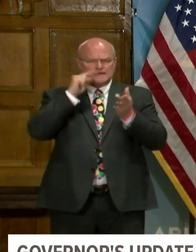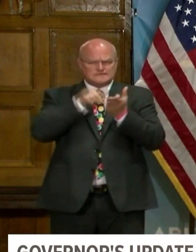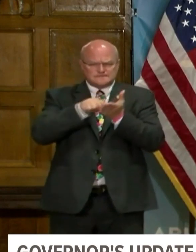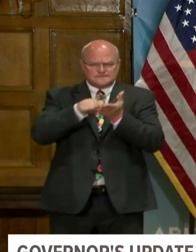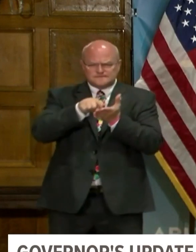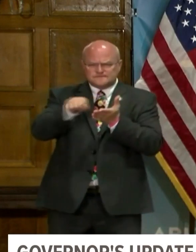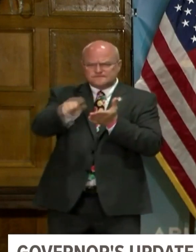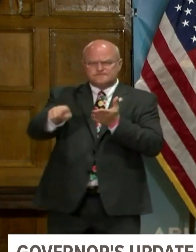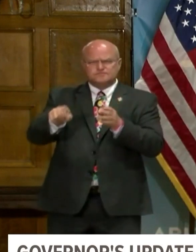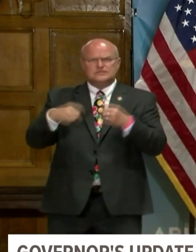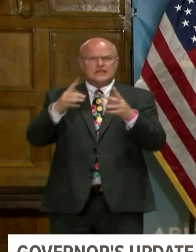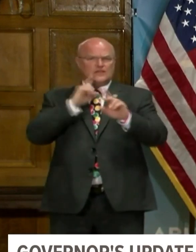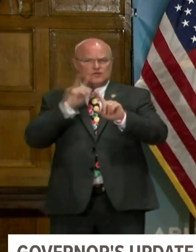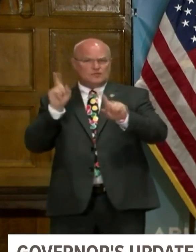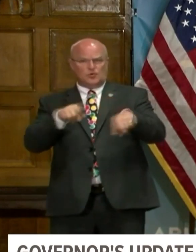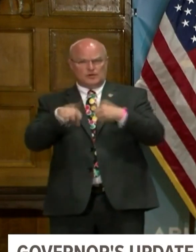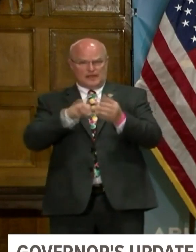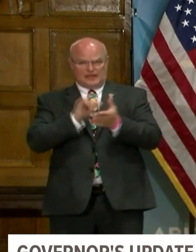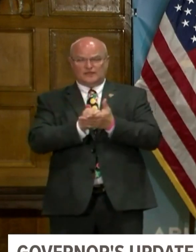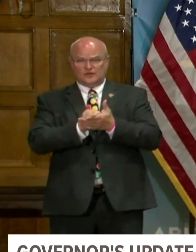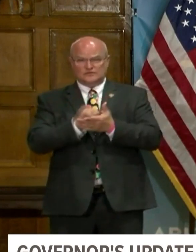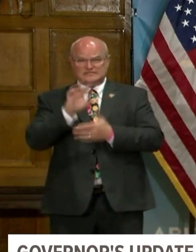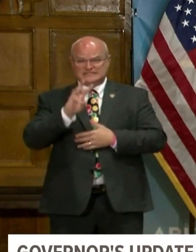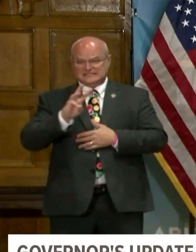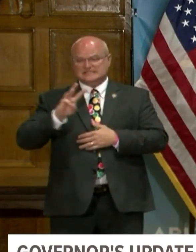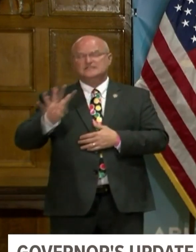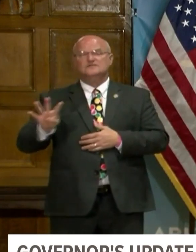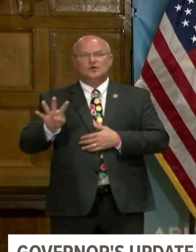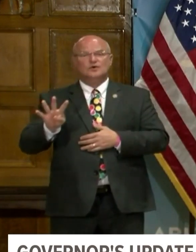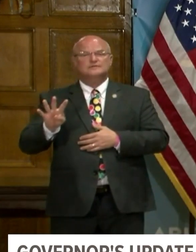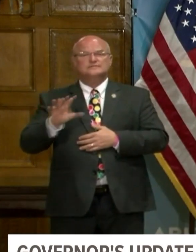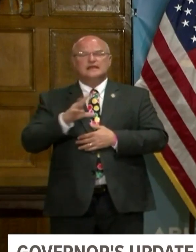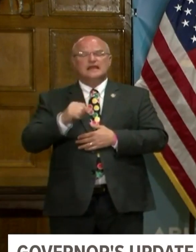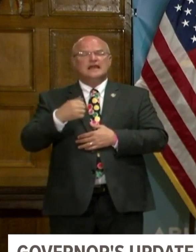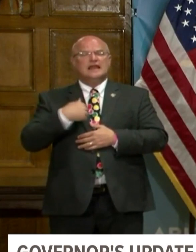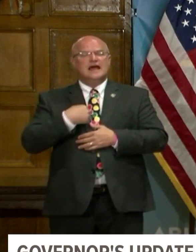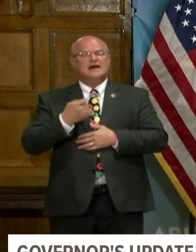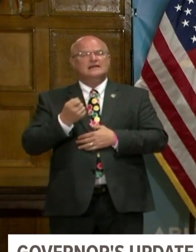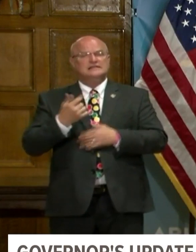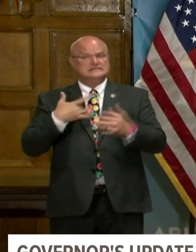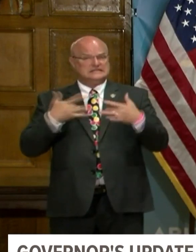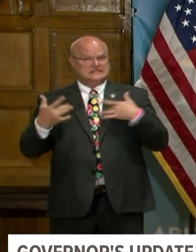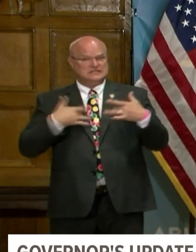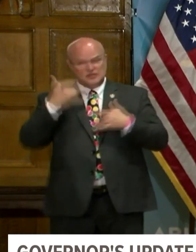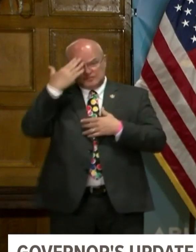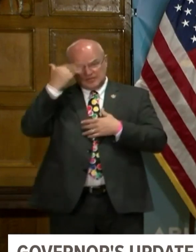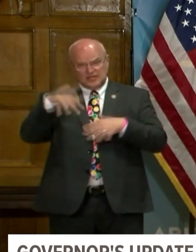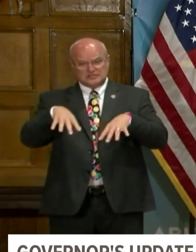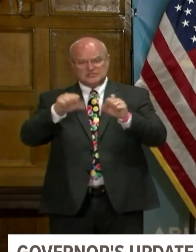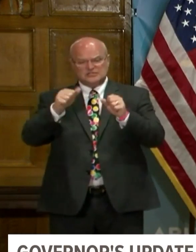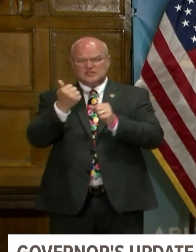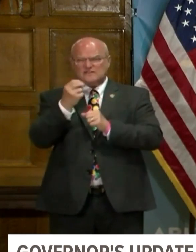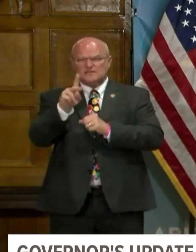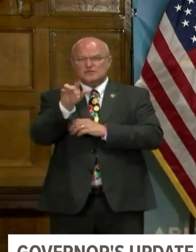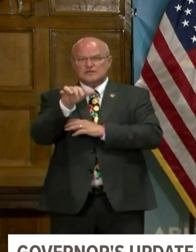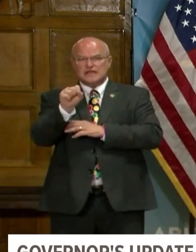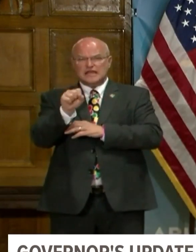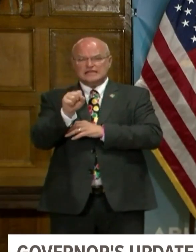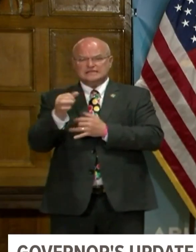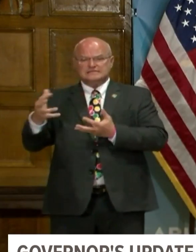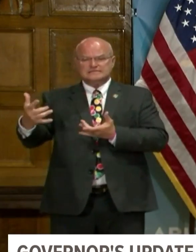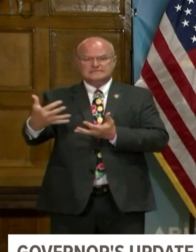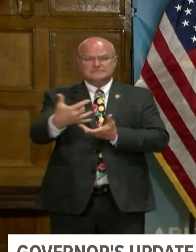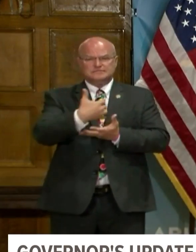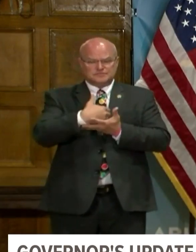those down and we gave a report on those. And I was a little concerned because it took us a couple days to get